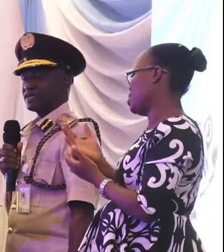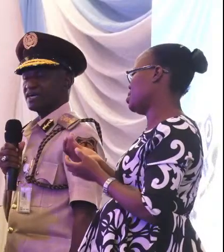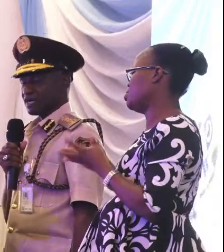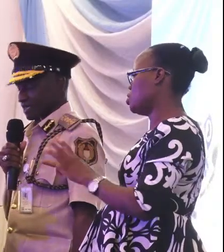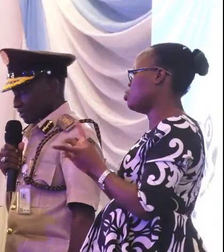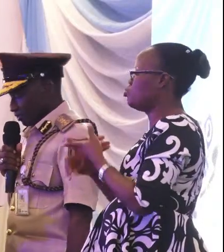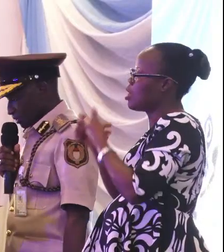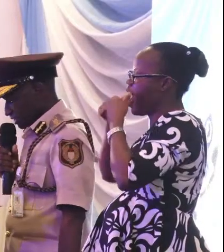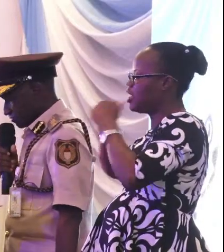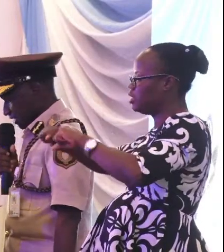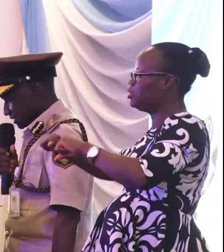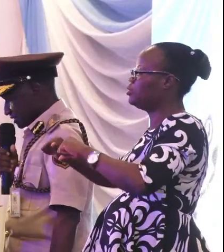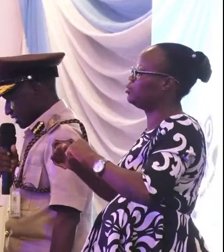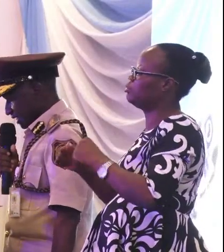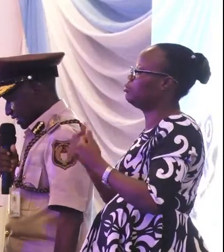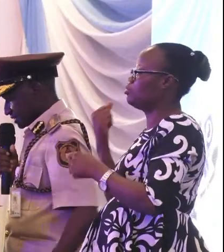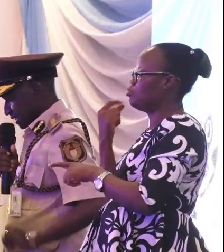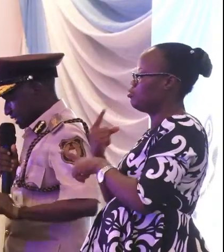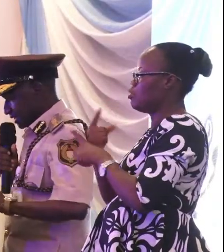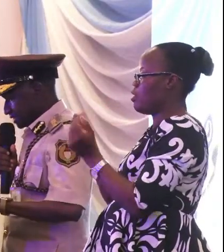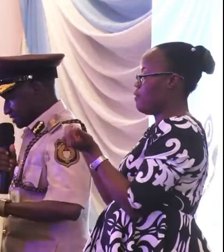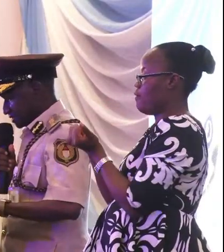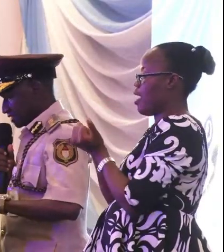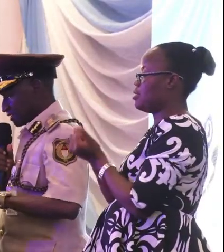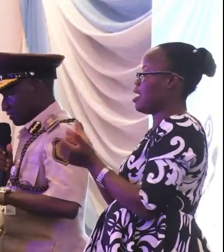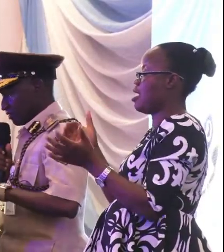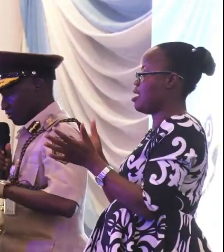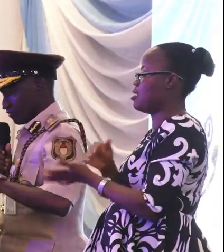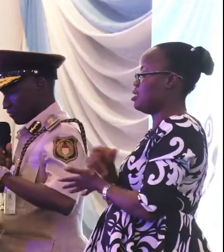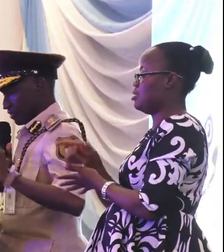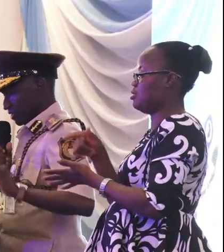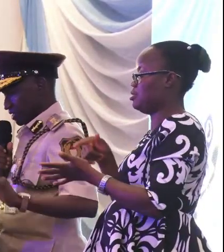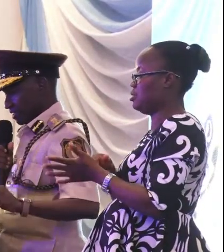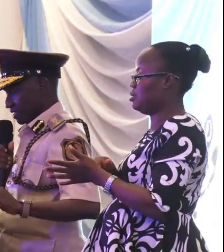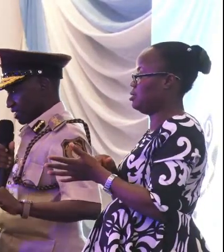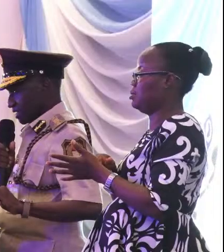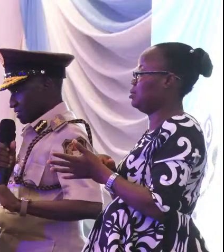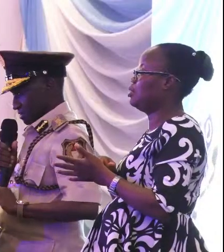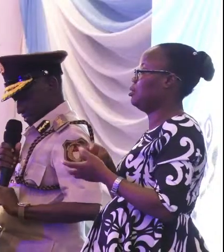achieving coordinated fight against the ills of